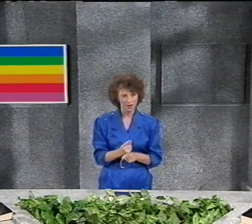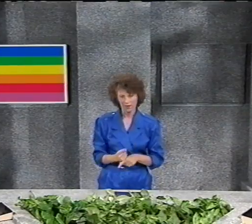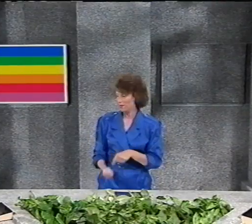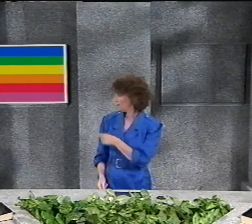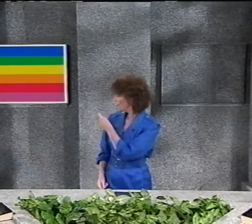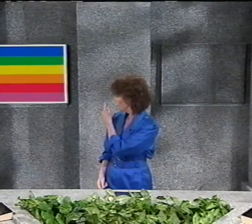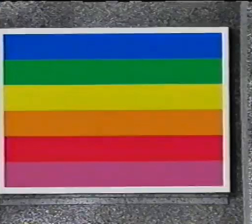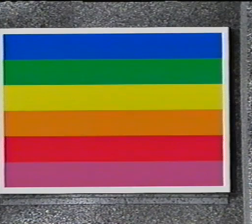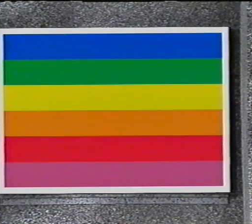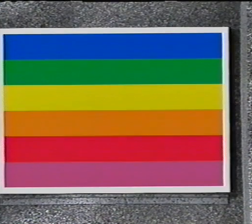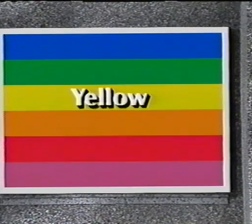Right.